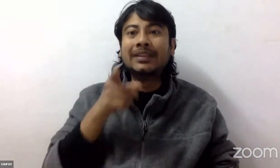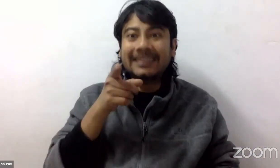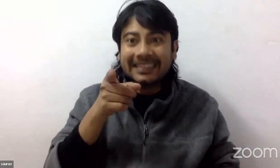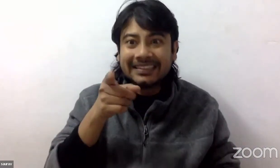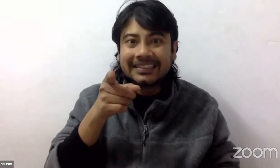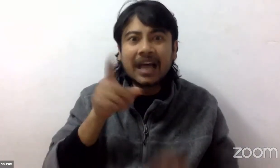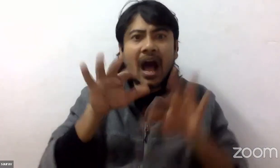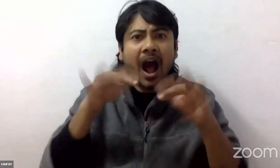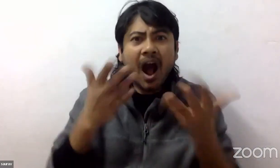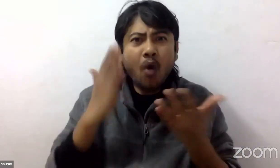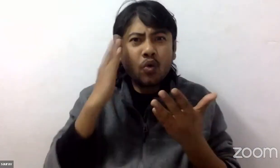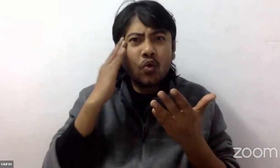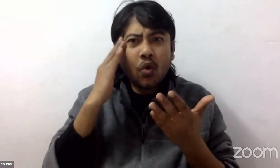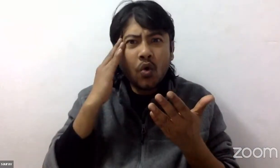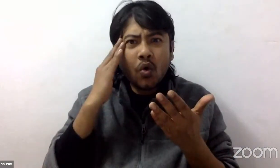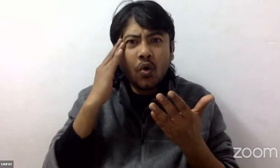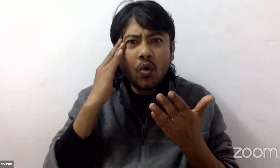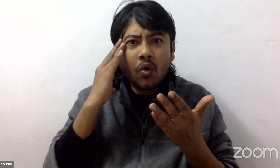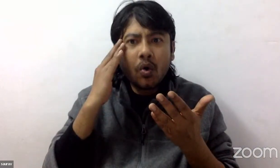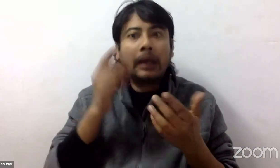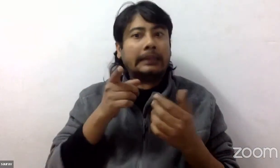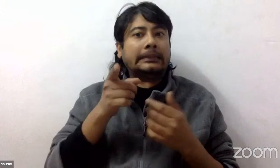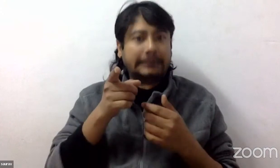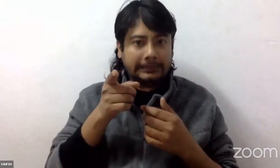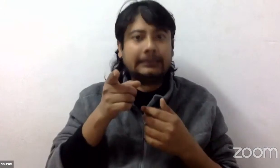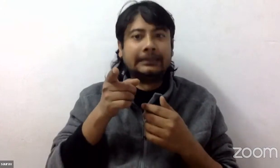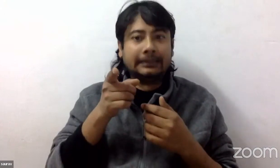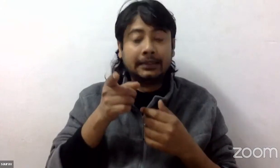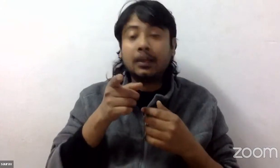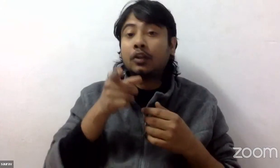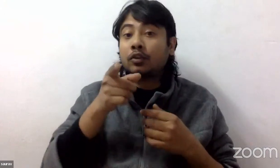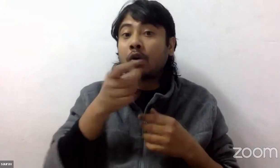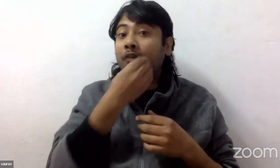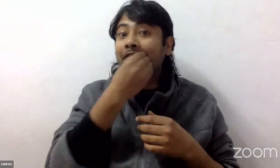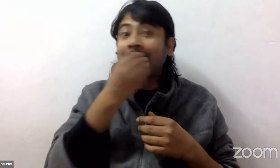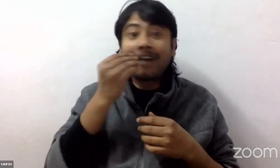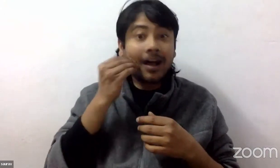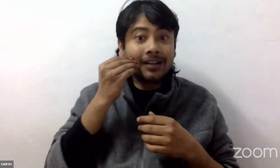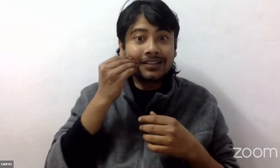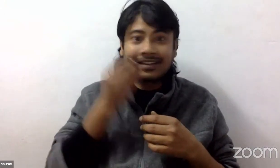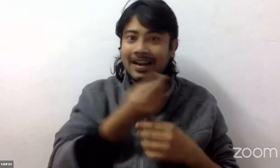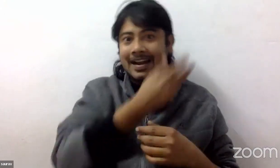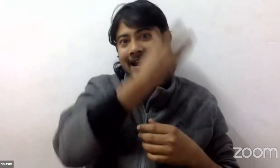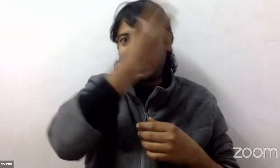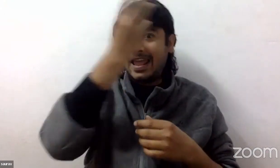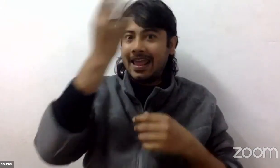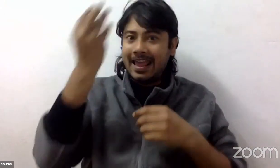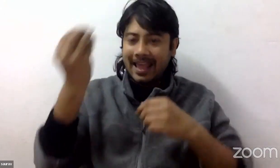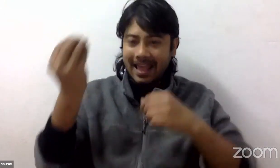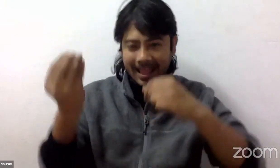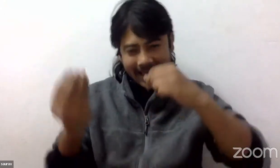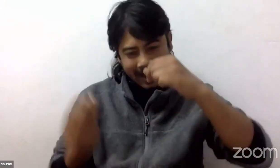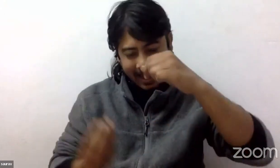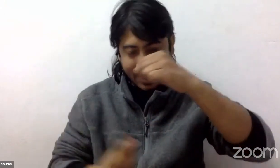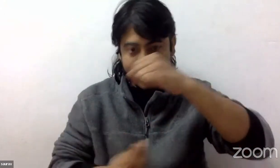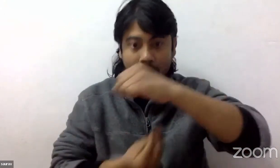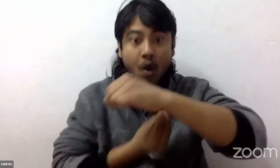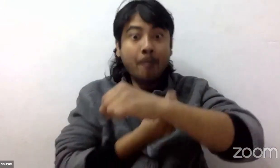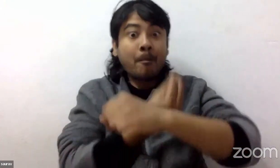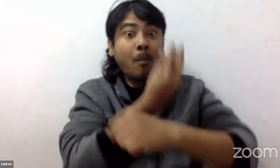So now our fast has to be broken on this time particularly. Now this time actually varies from place